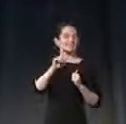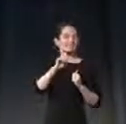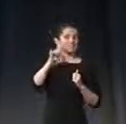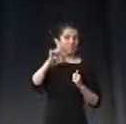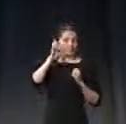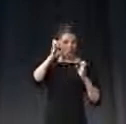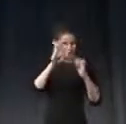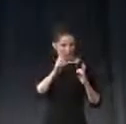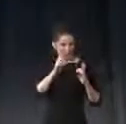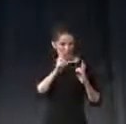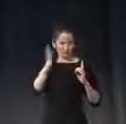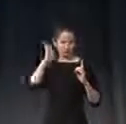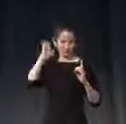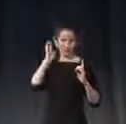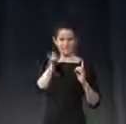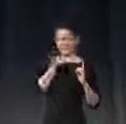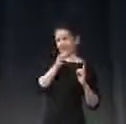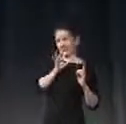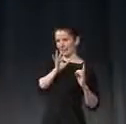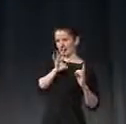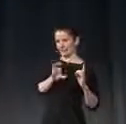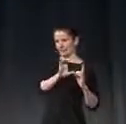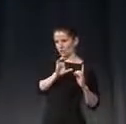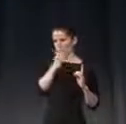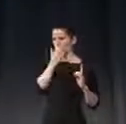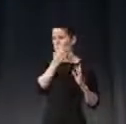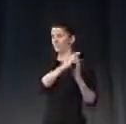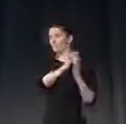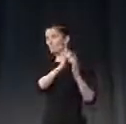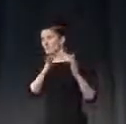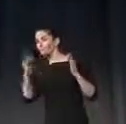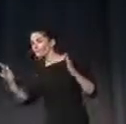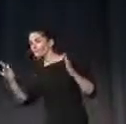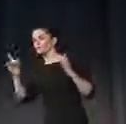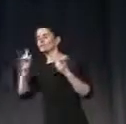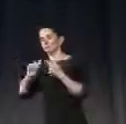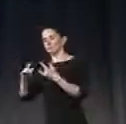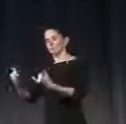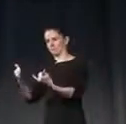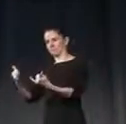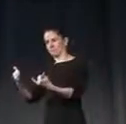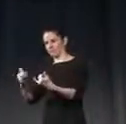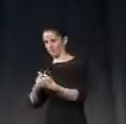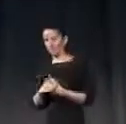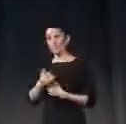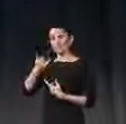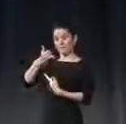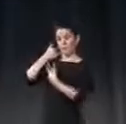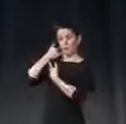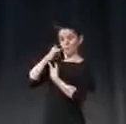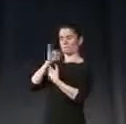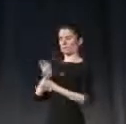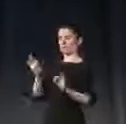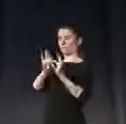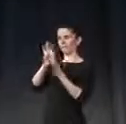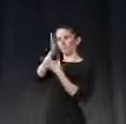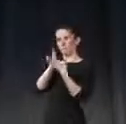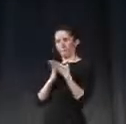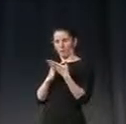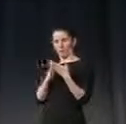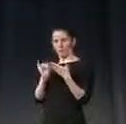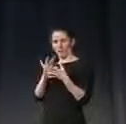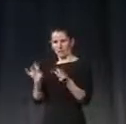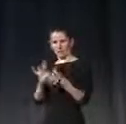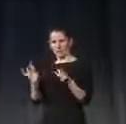early form of digital signal processing. And the telephone will serve as a hinge in this narrative. I am placing technologies